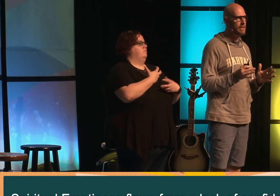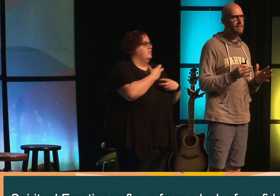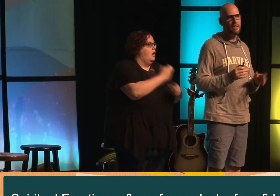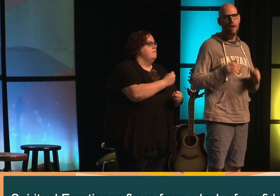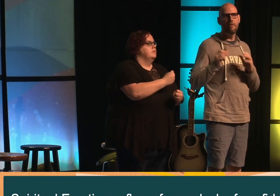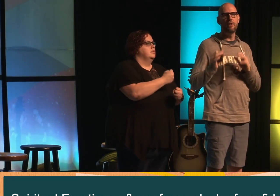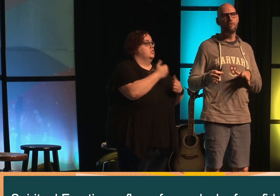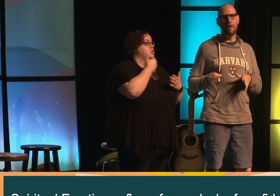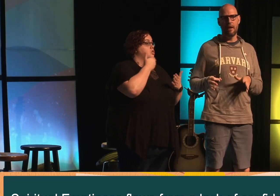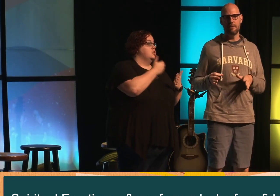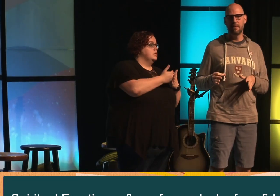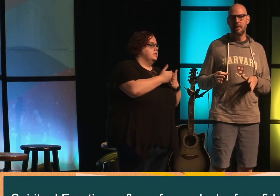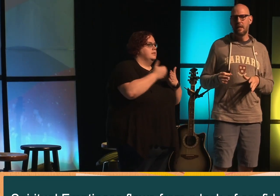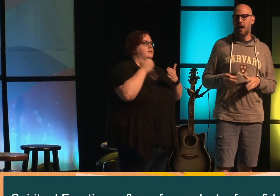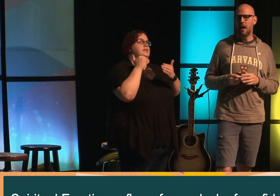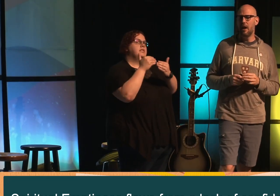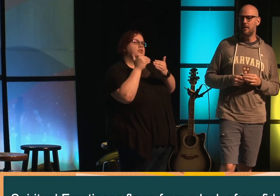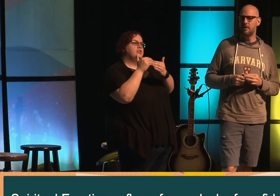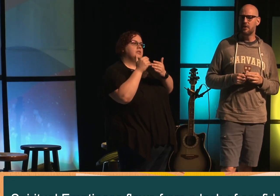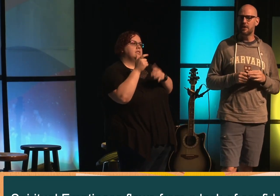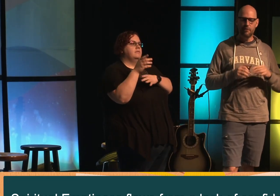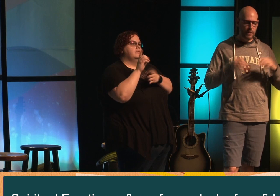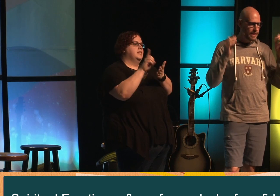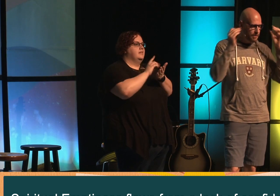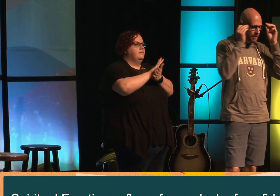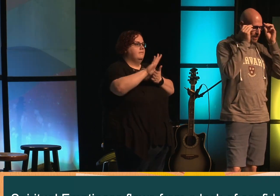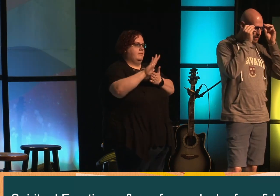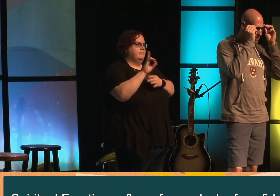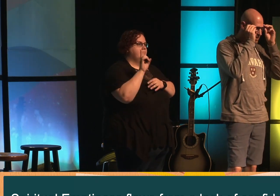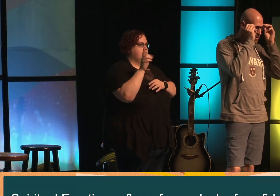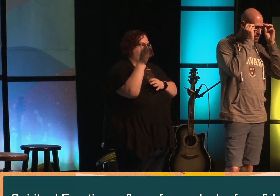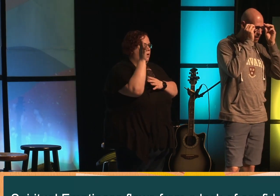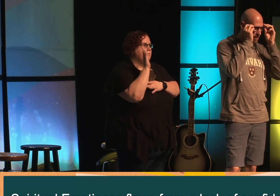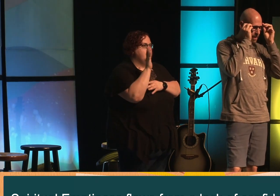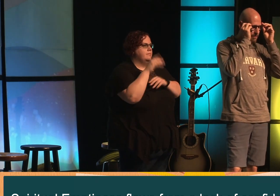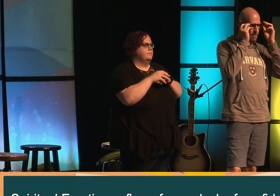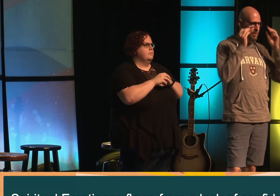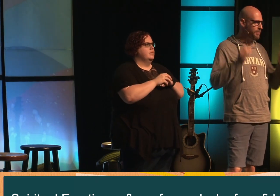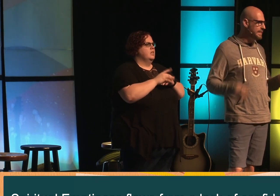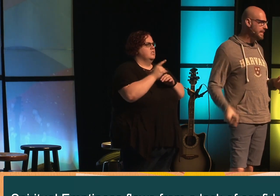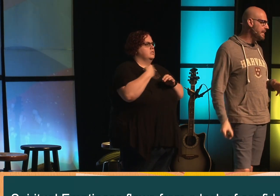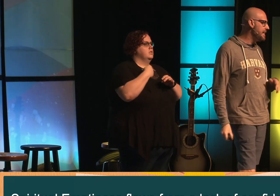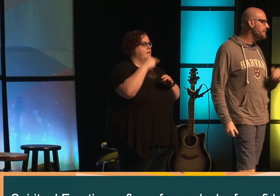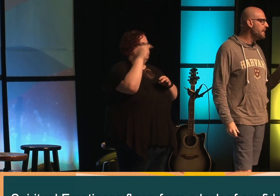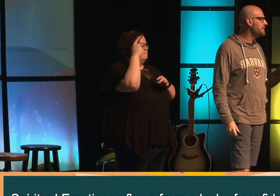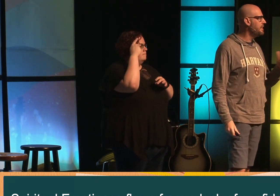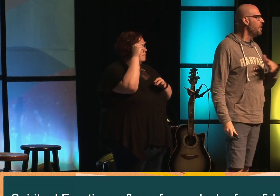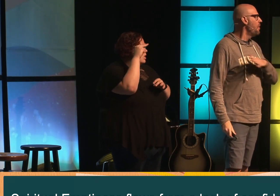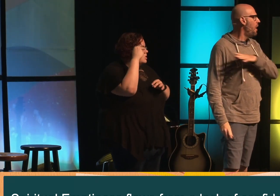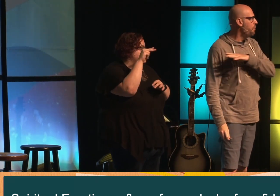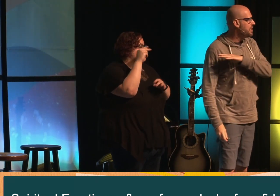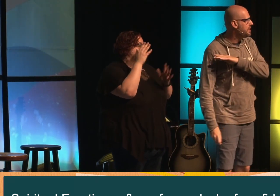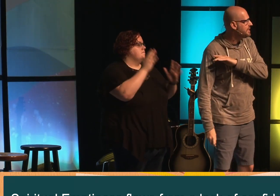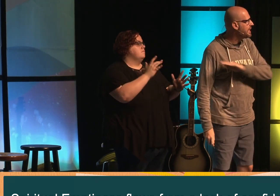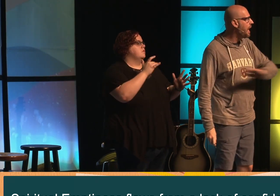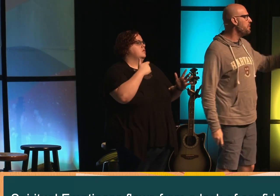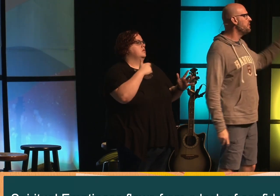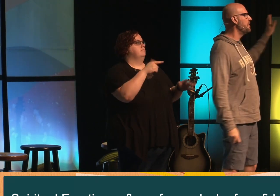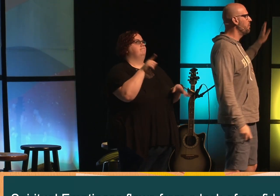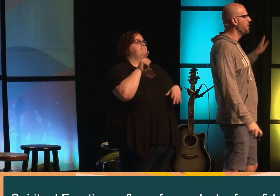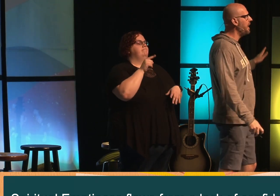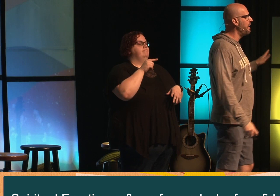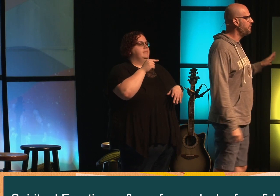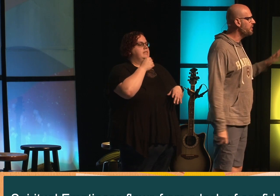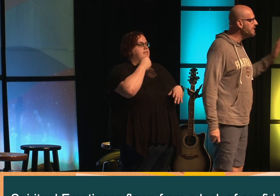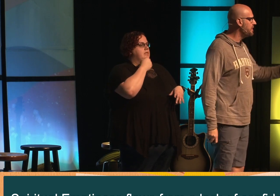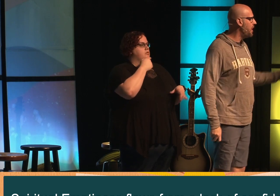the nearness of the divine. There's a philosopher, theologian who I find really fascinating, and he says that we should stop